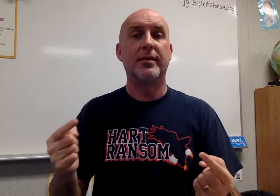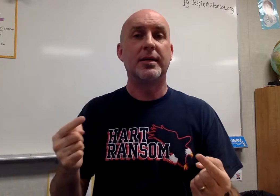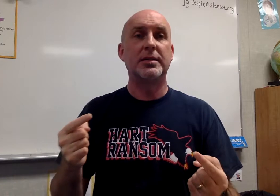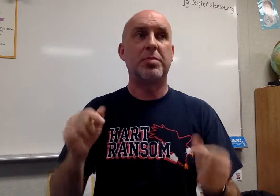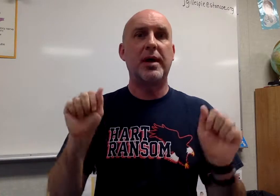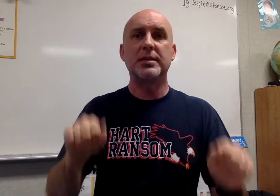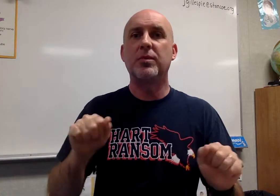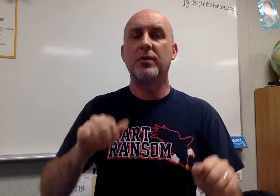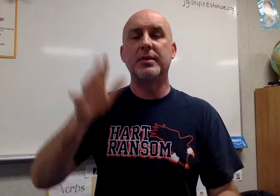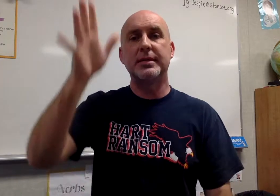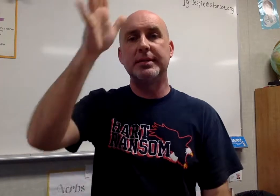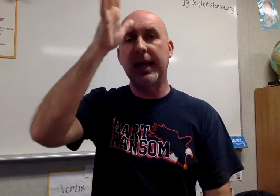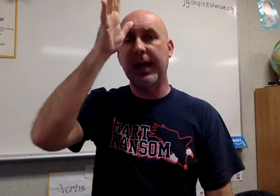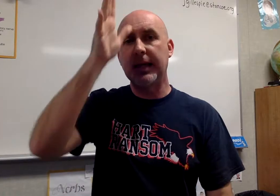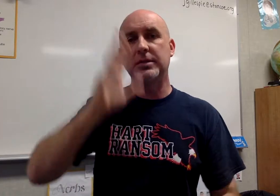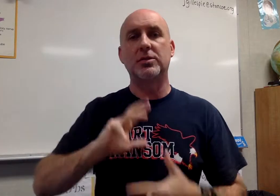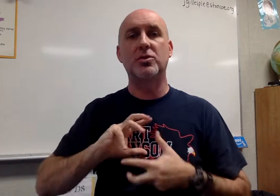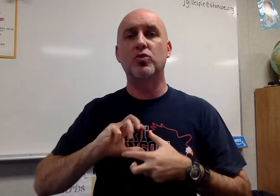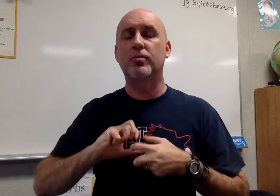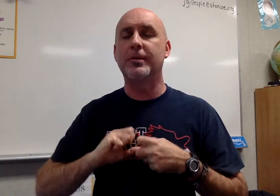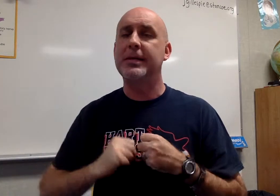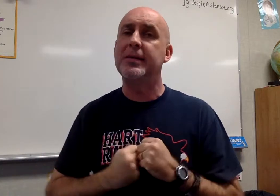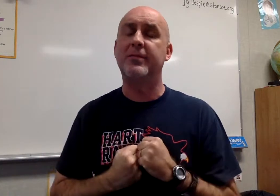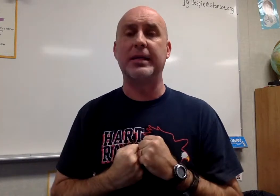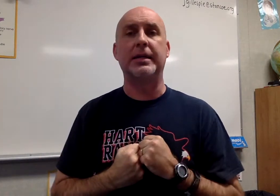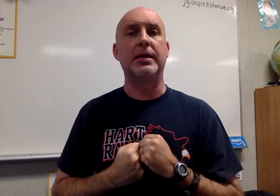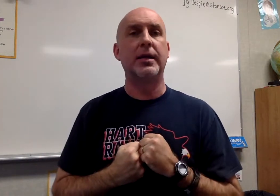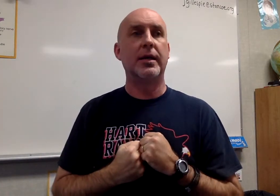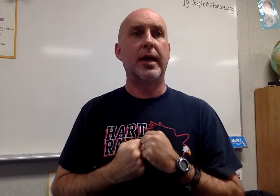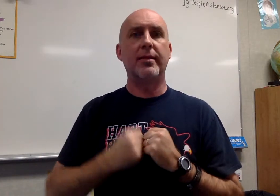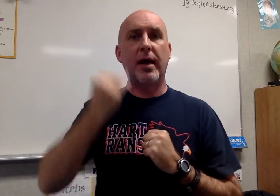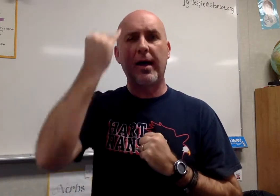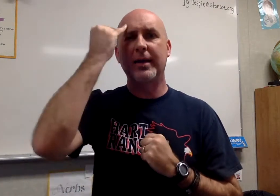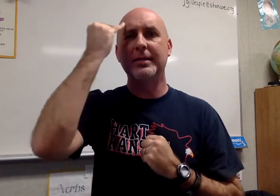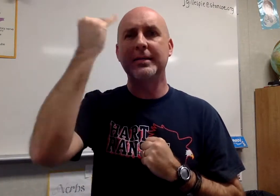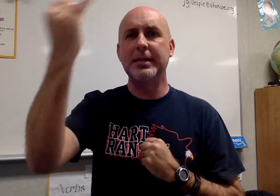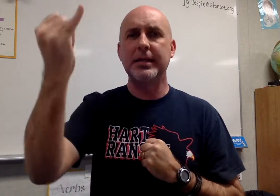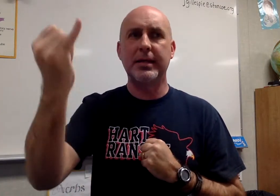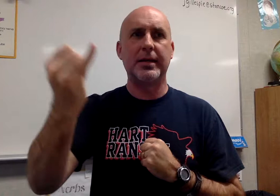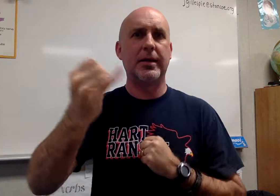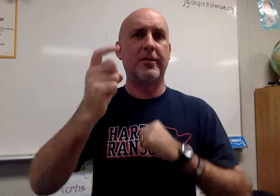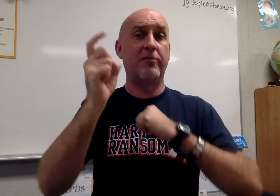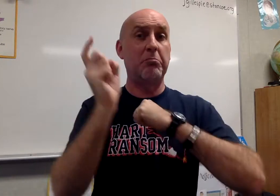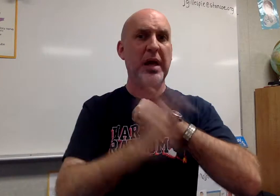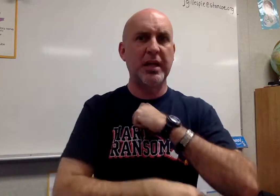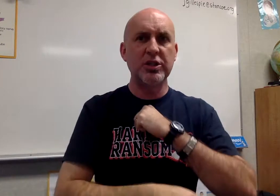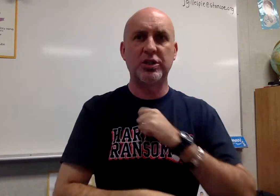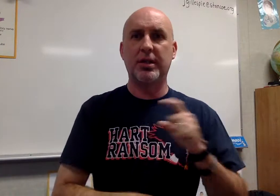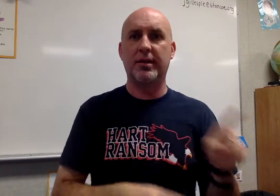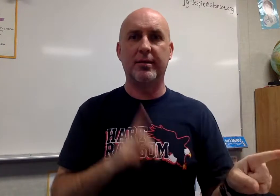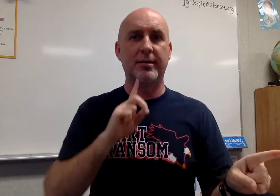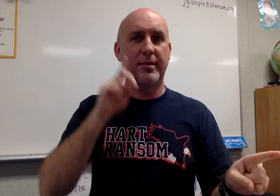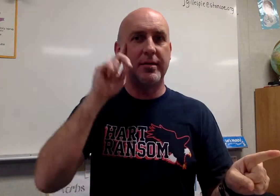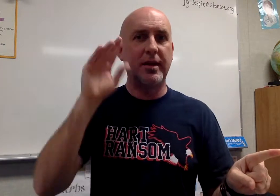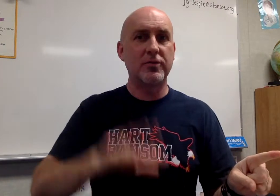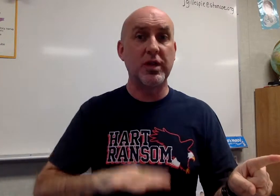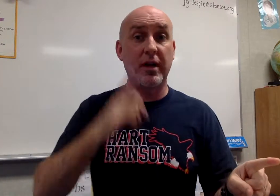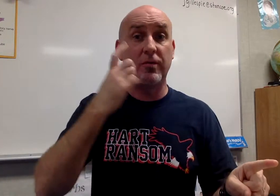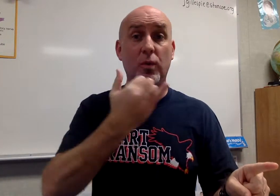It's possible that the dad is just grieving, and the idea of punishing a deaf child for